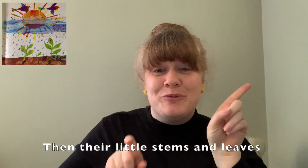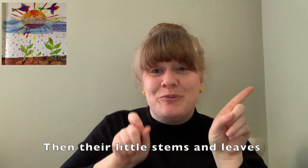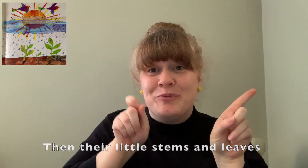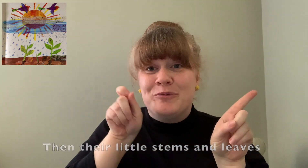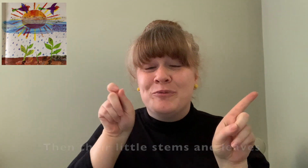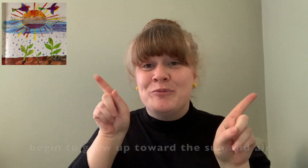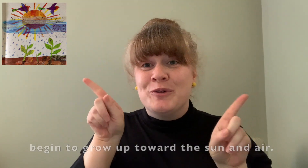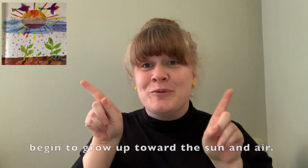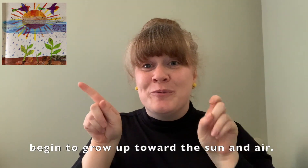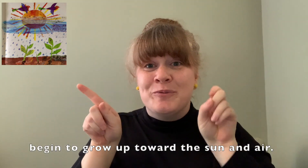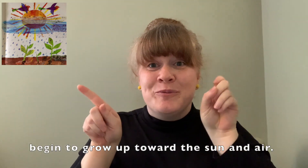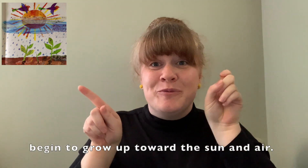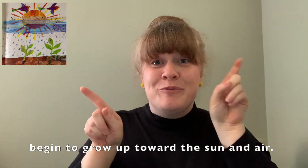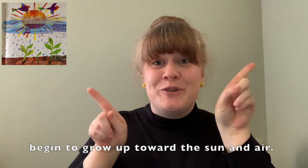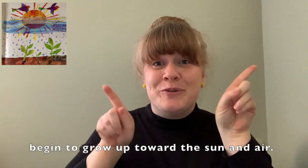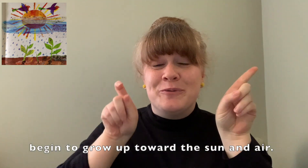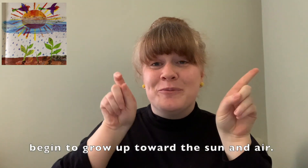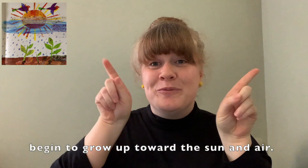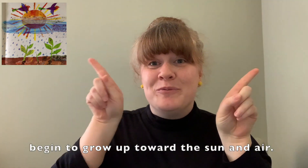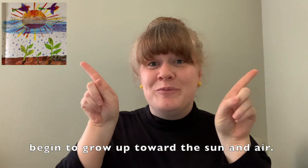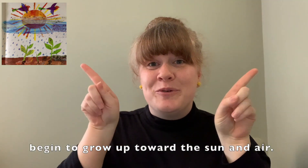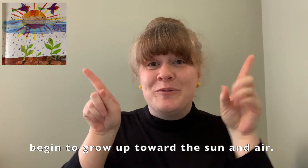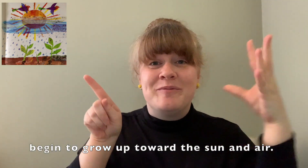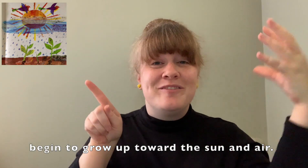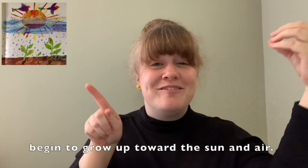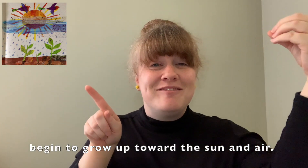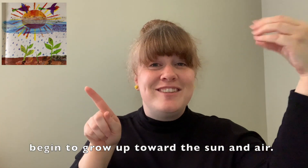and leaves begin to grow up toward the sun and air.